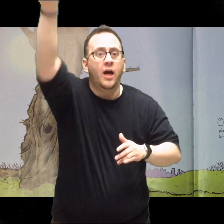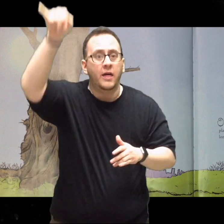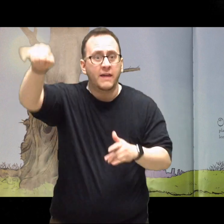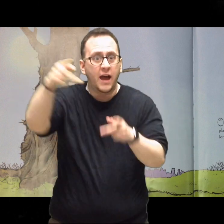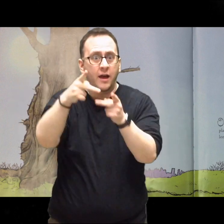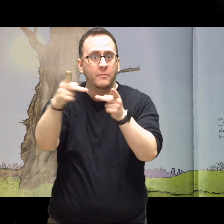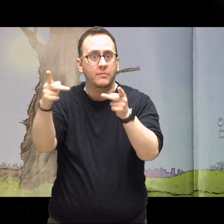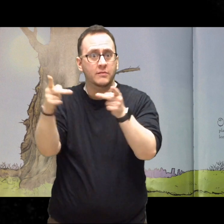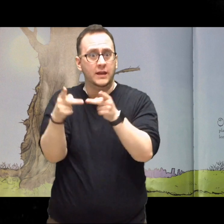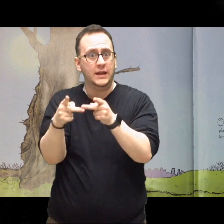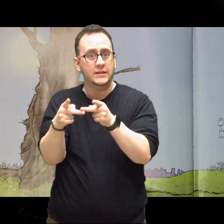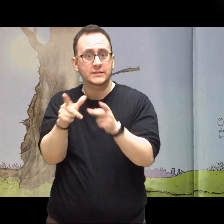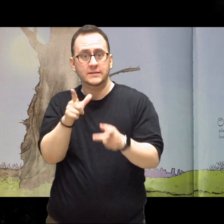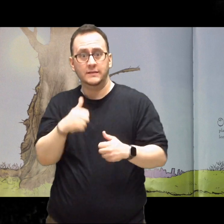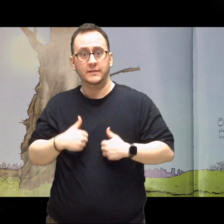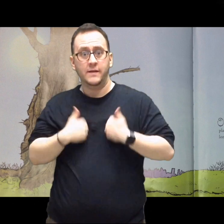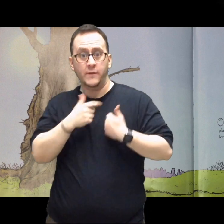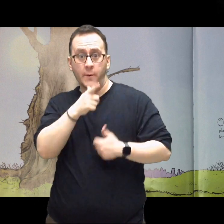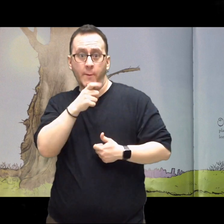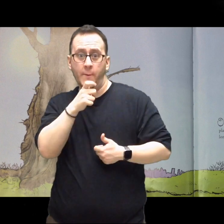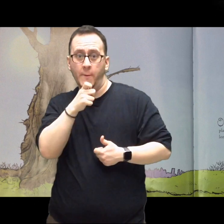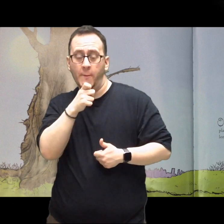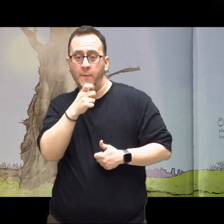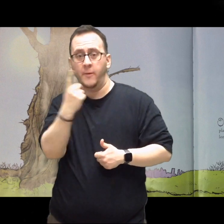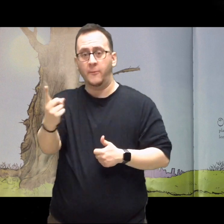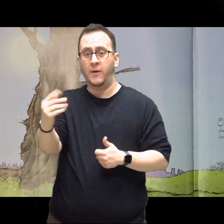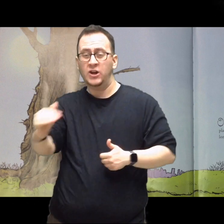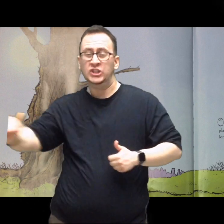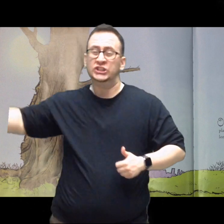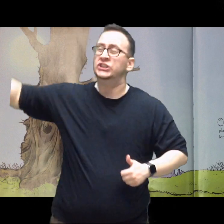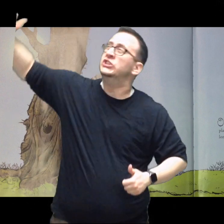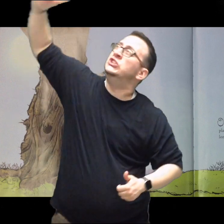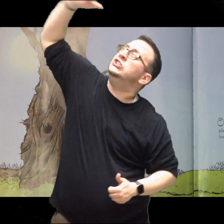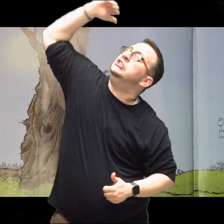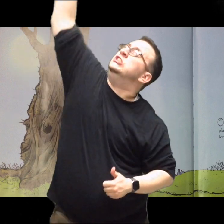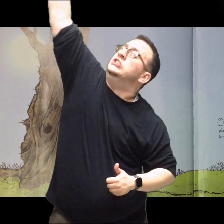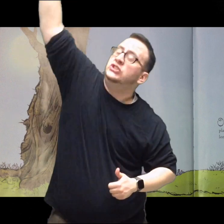place where there once lived a lonesome giant named Wilfred.